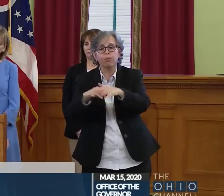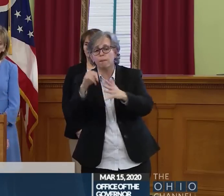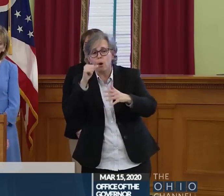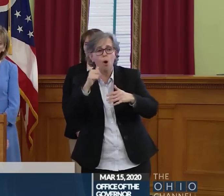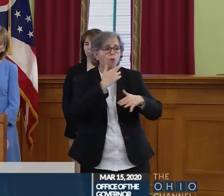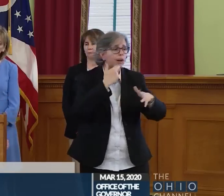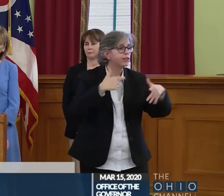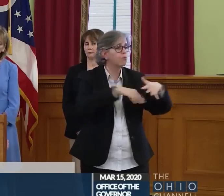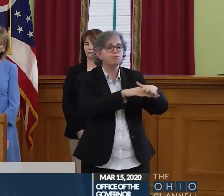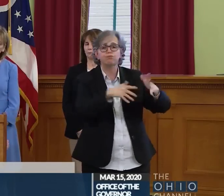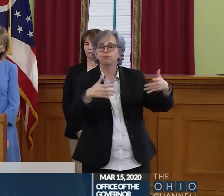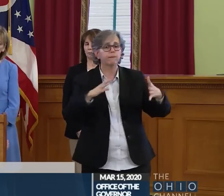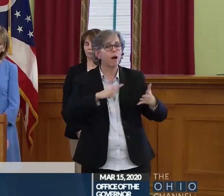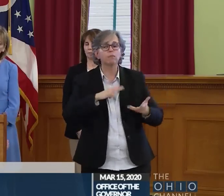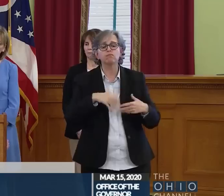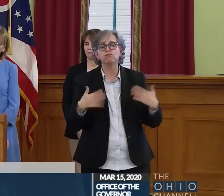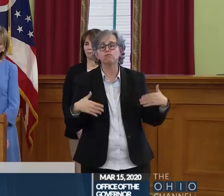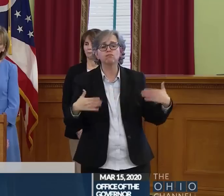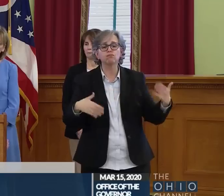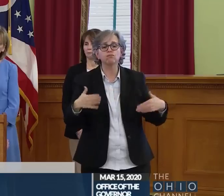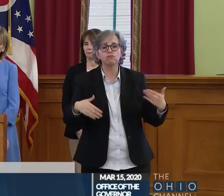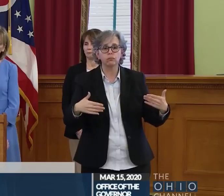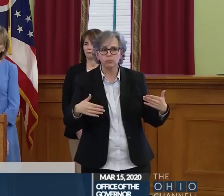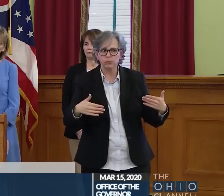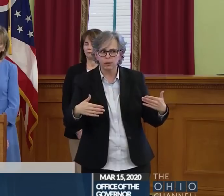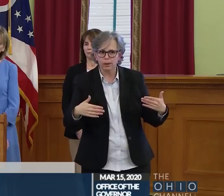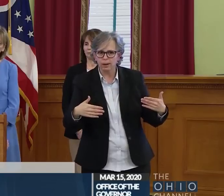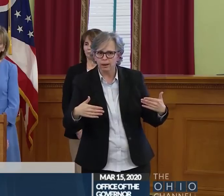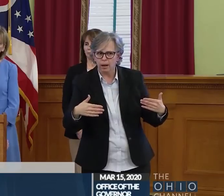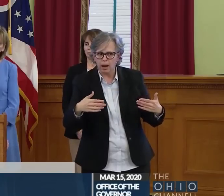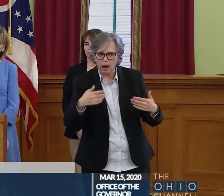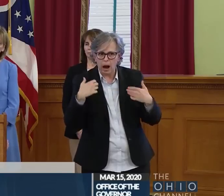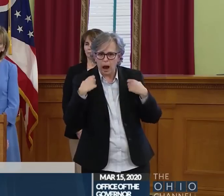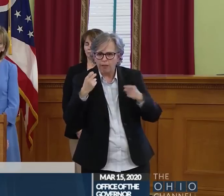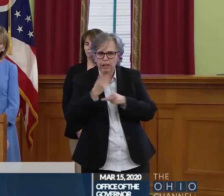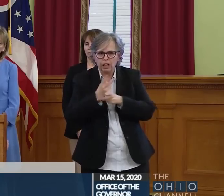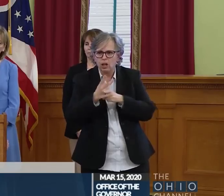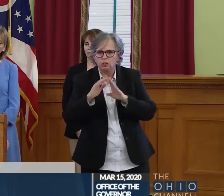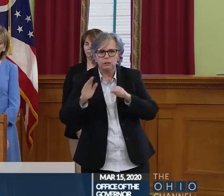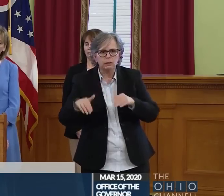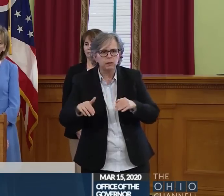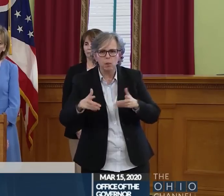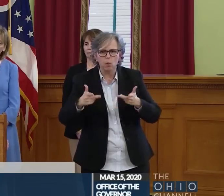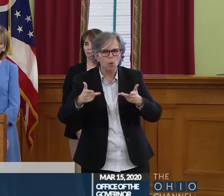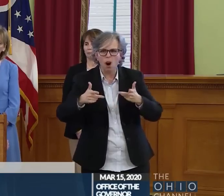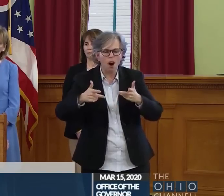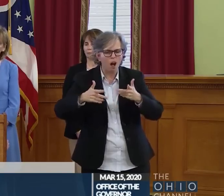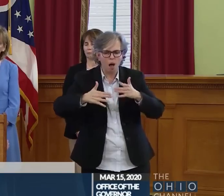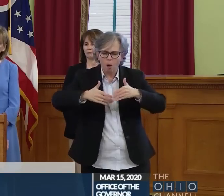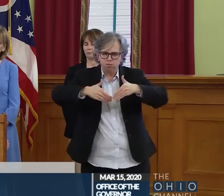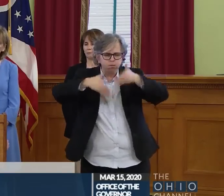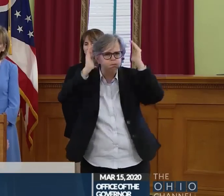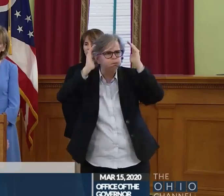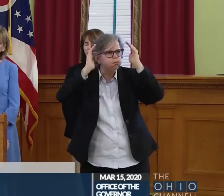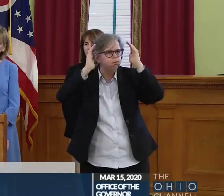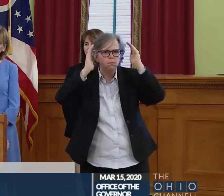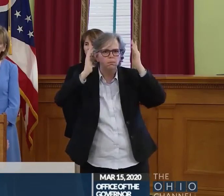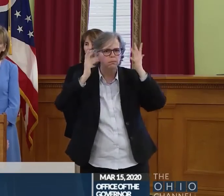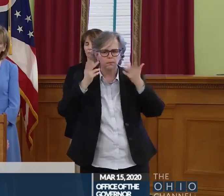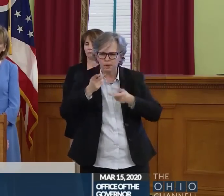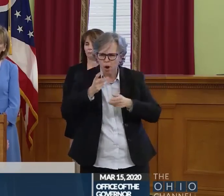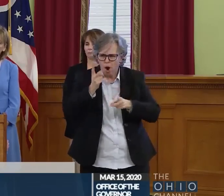if we do not do that, our healthcare system in the state of Ohio will not hold up. We